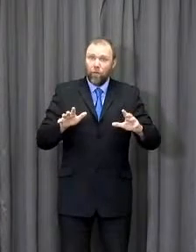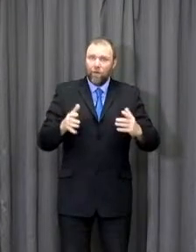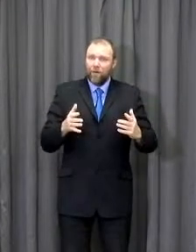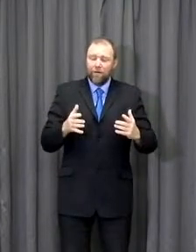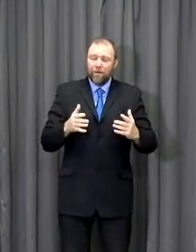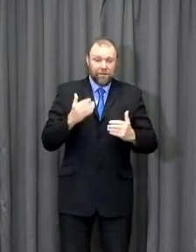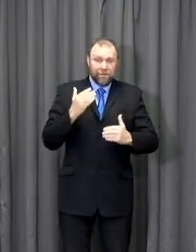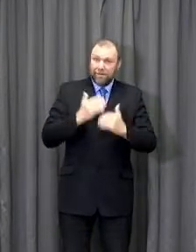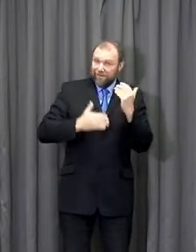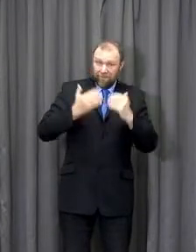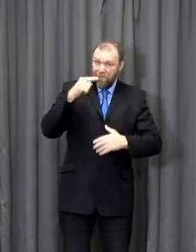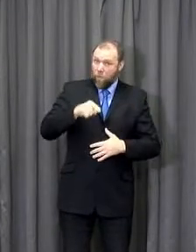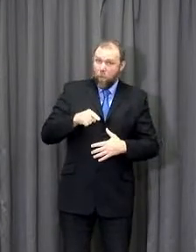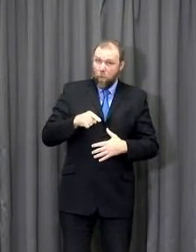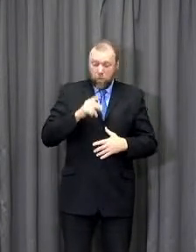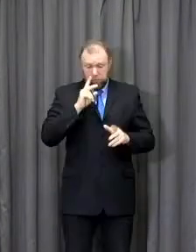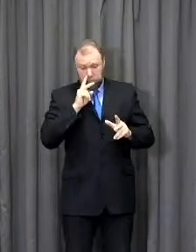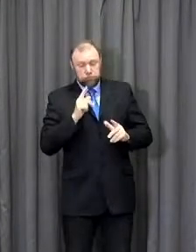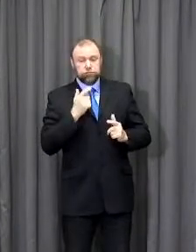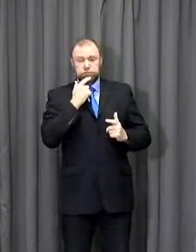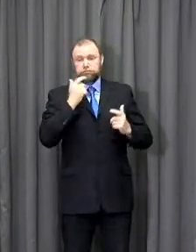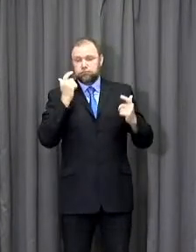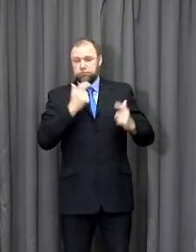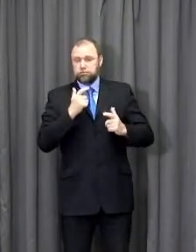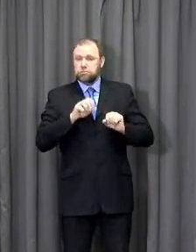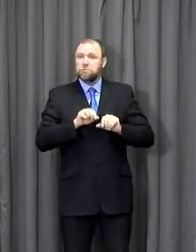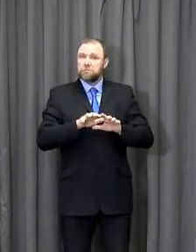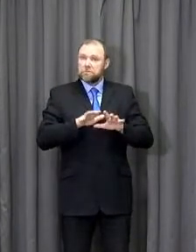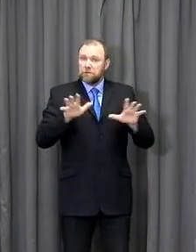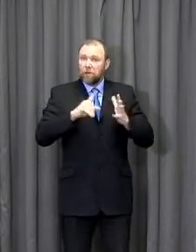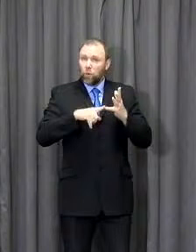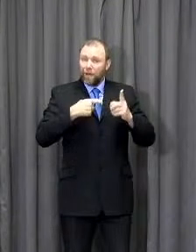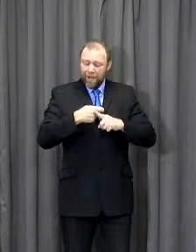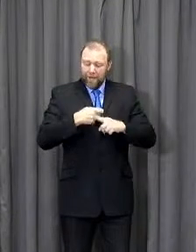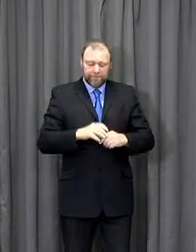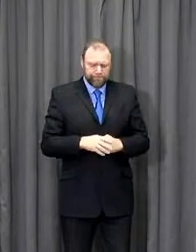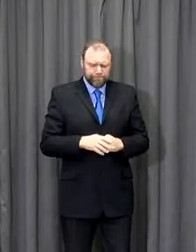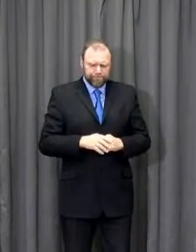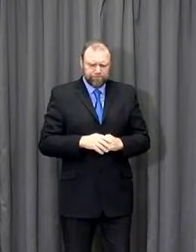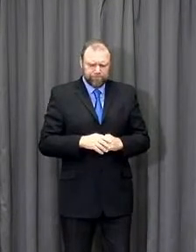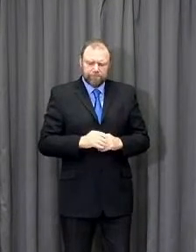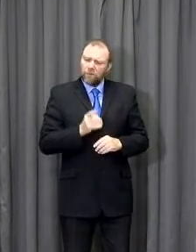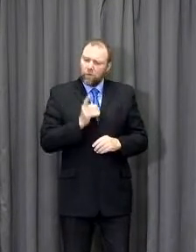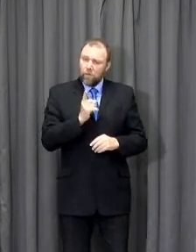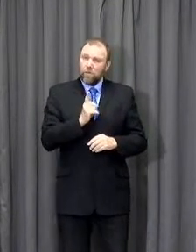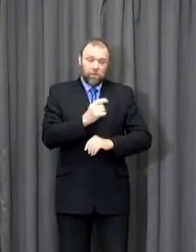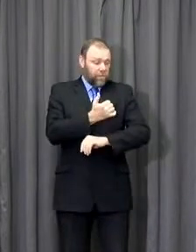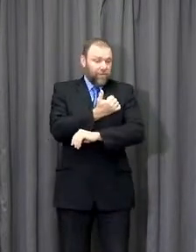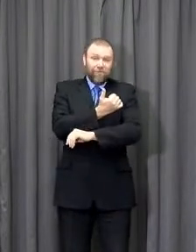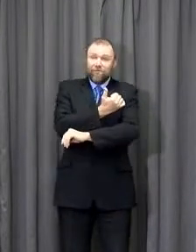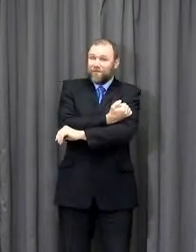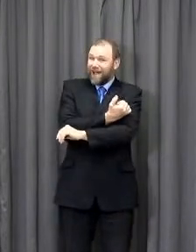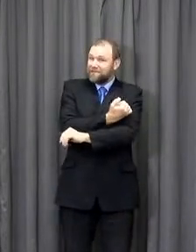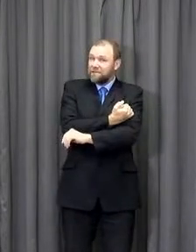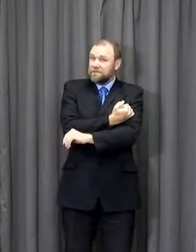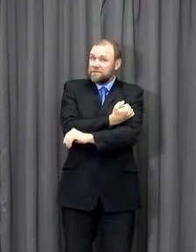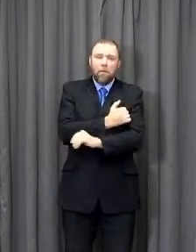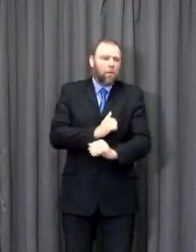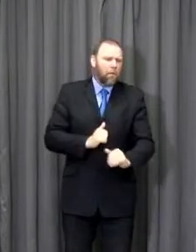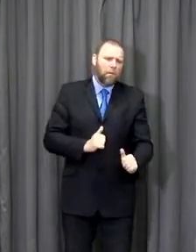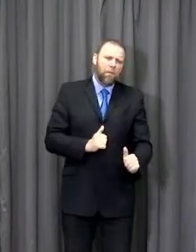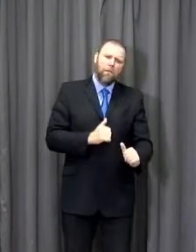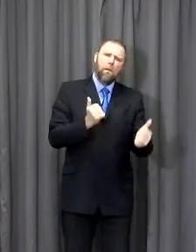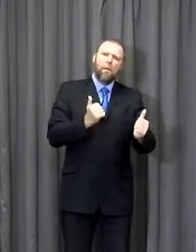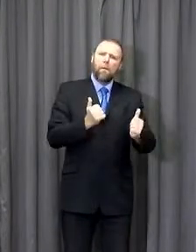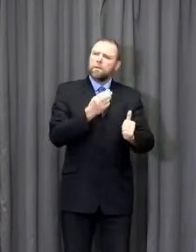that we've never done before at this scale in the UK. And these vaccines are some of the most effective vaccines that